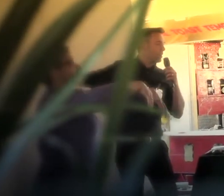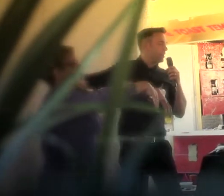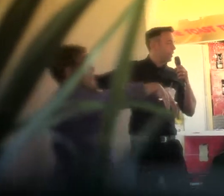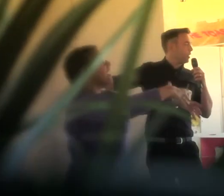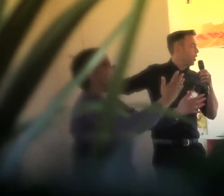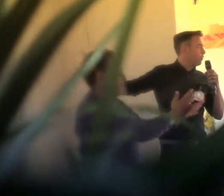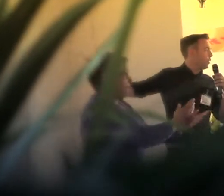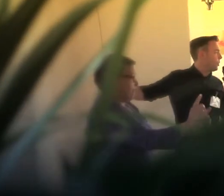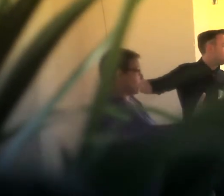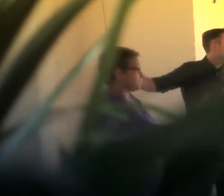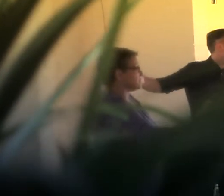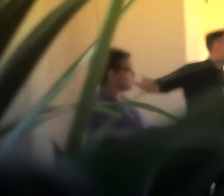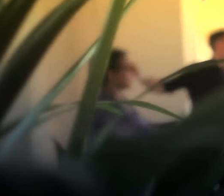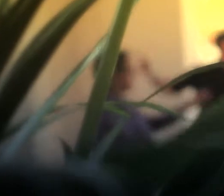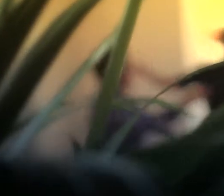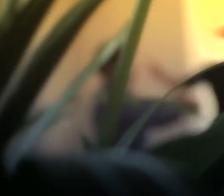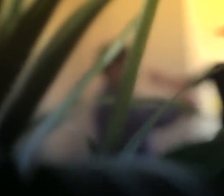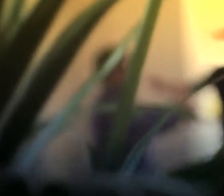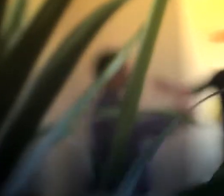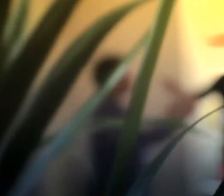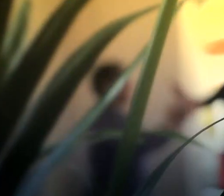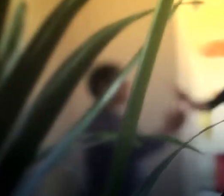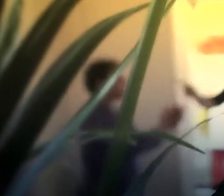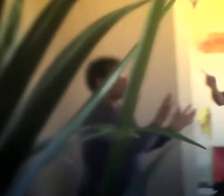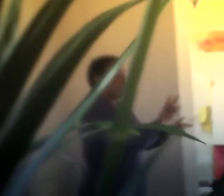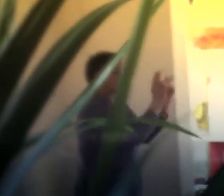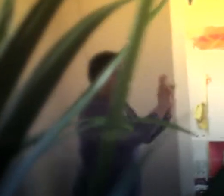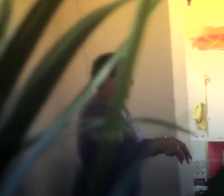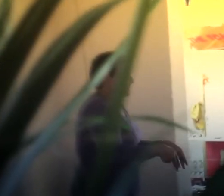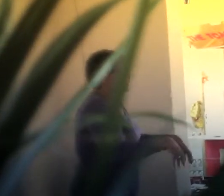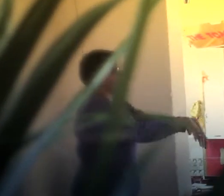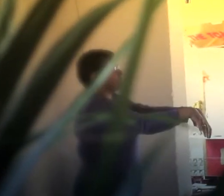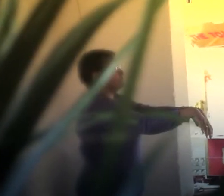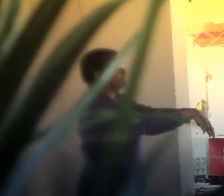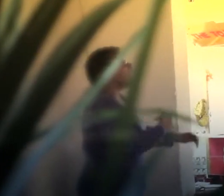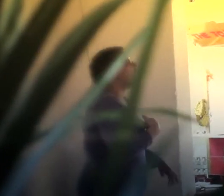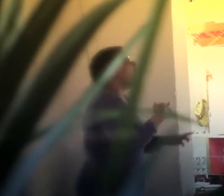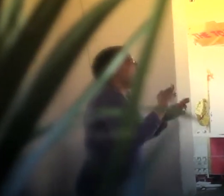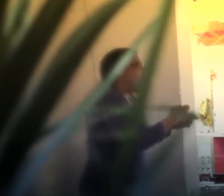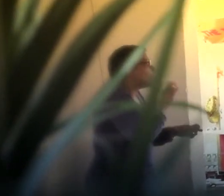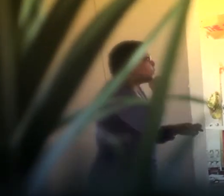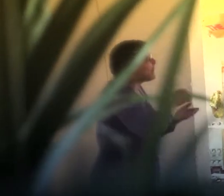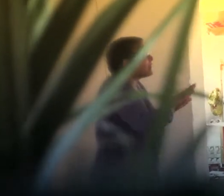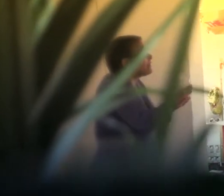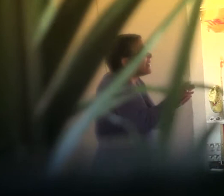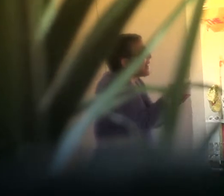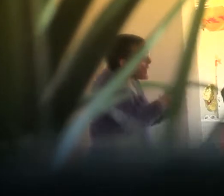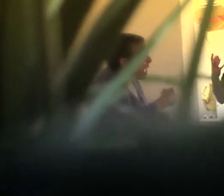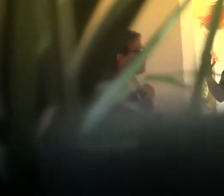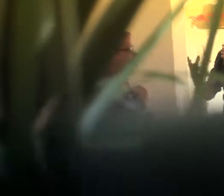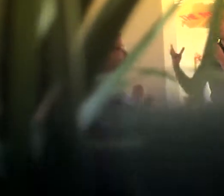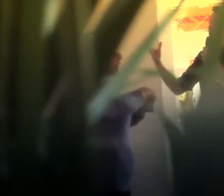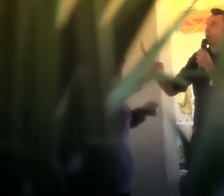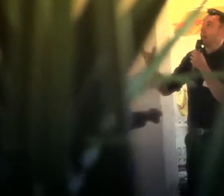is, however, I think, a fully paid up member of Team Undead. So I hope you're gonna allow me just to sort of stretch things a little and squeeze him in here because there's a